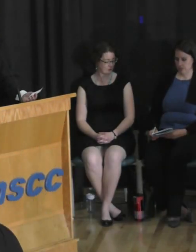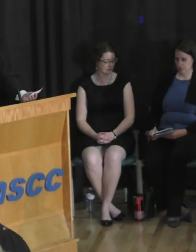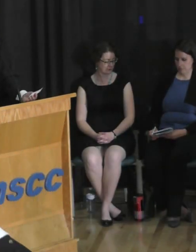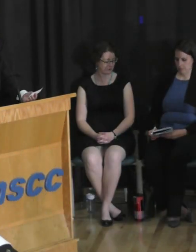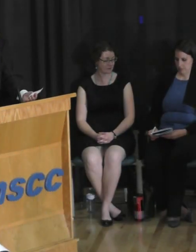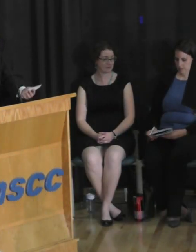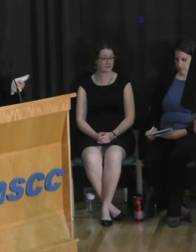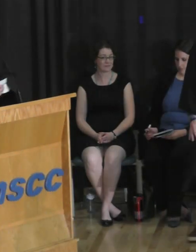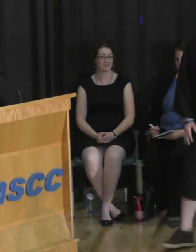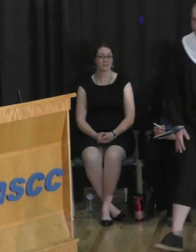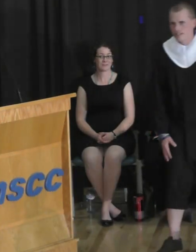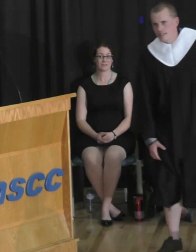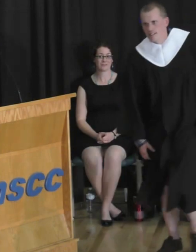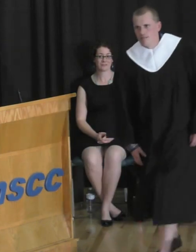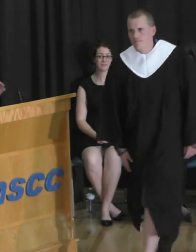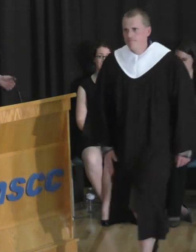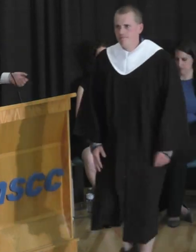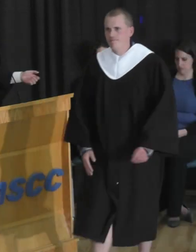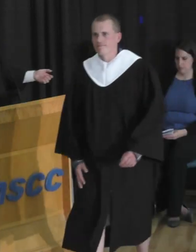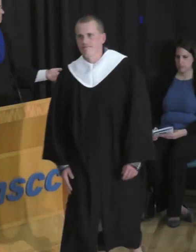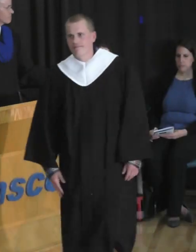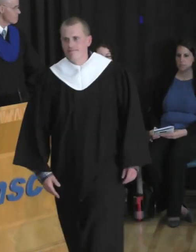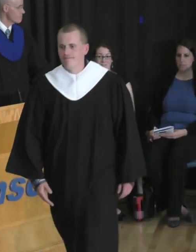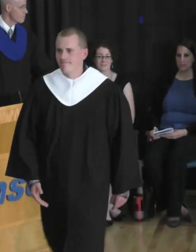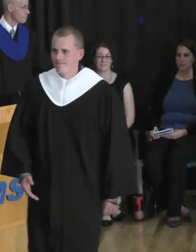Nicholas DeVries.